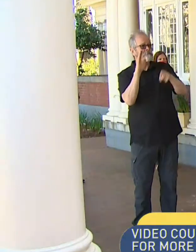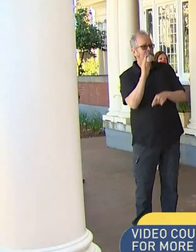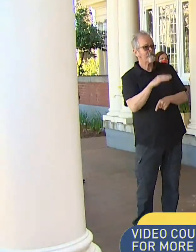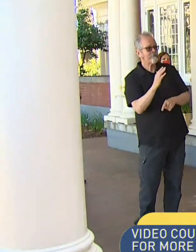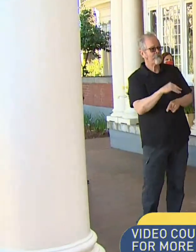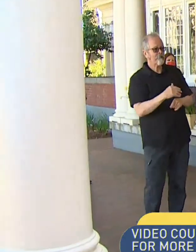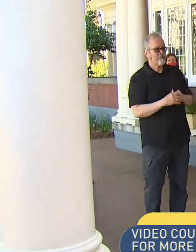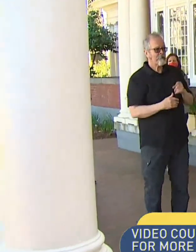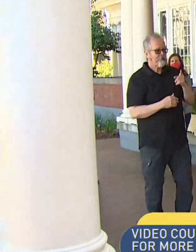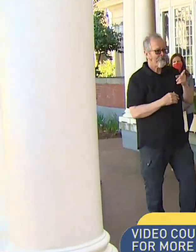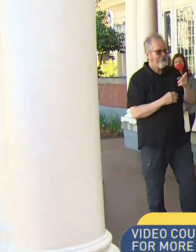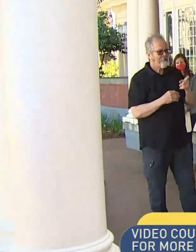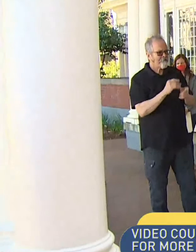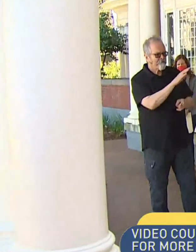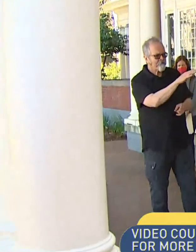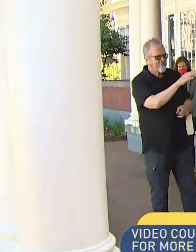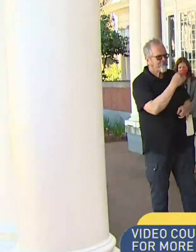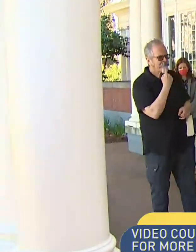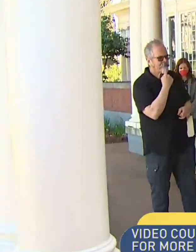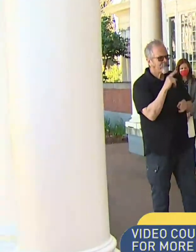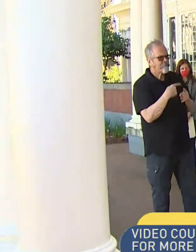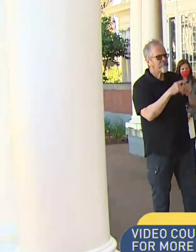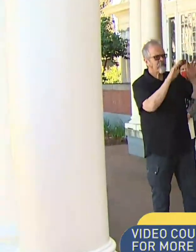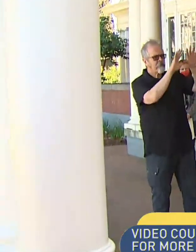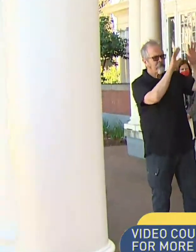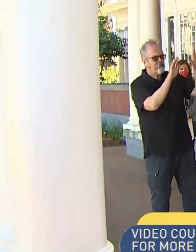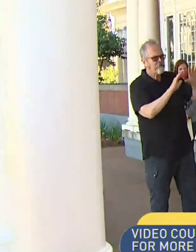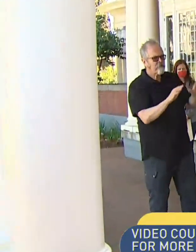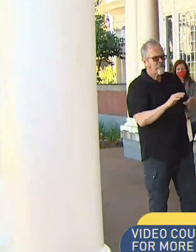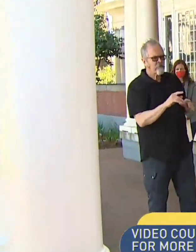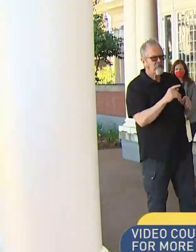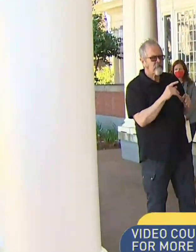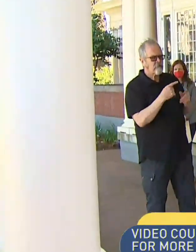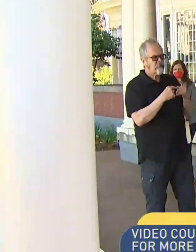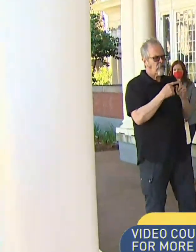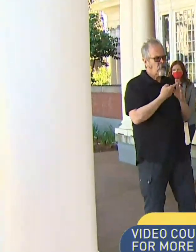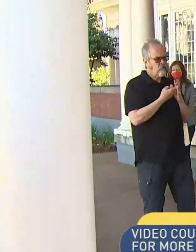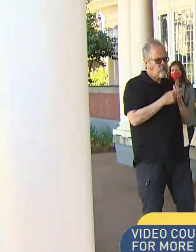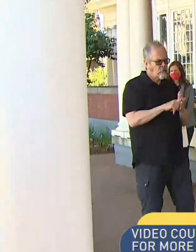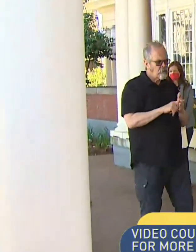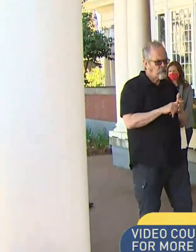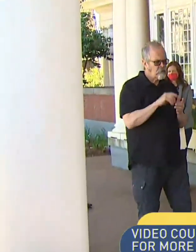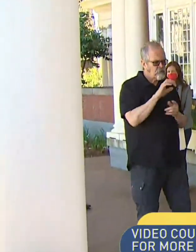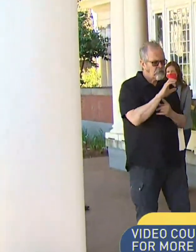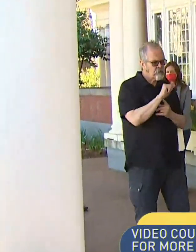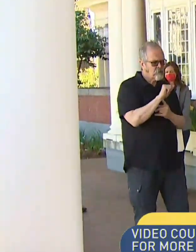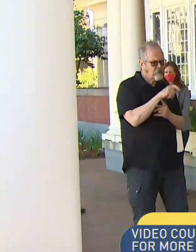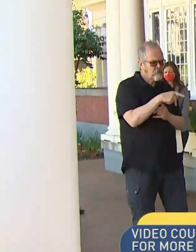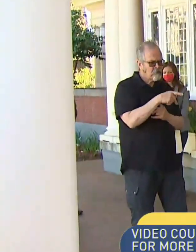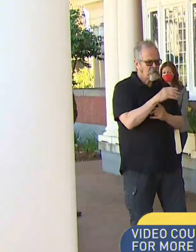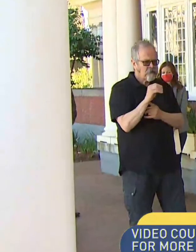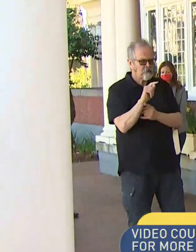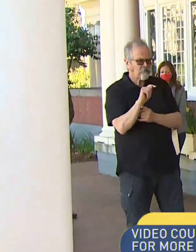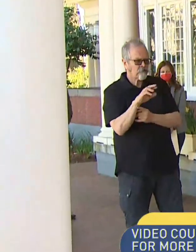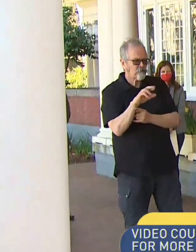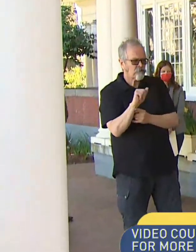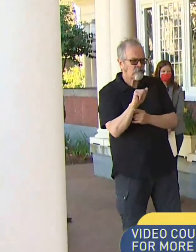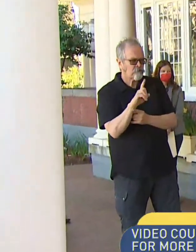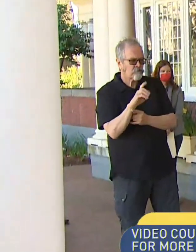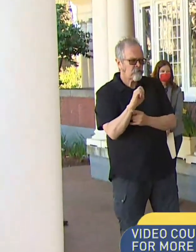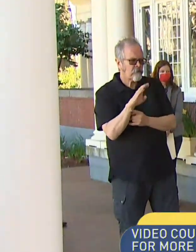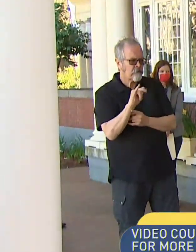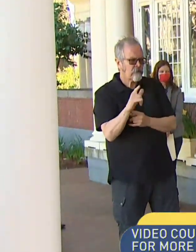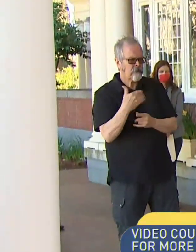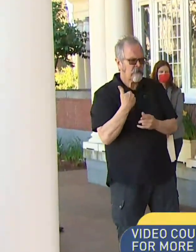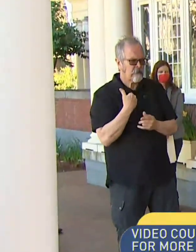the climate change. When your original cap and trade bill did include language that would allow some money to go different